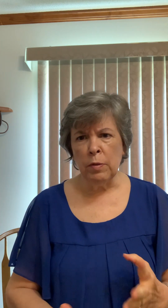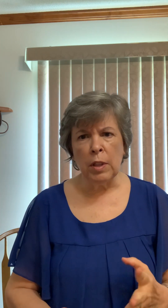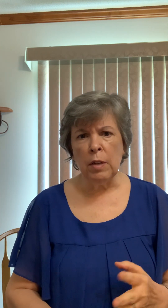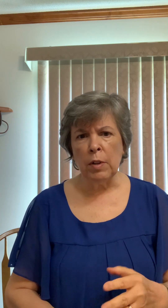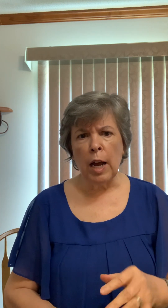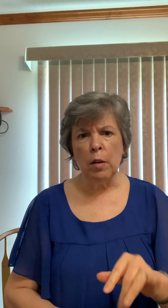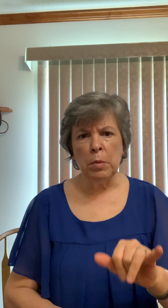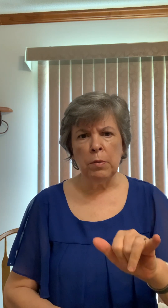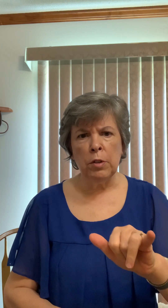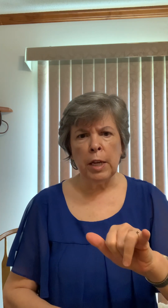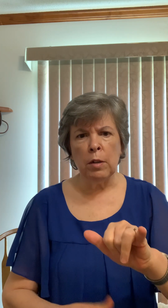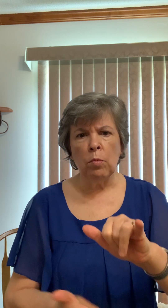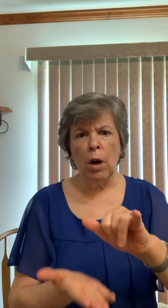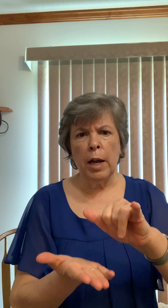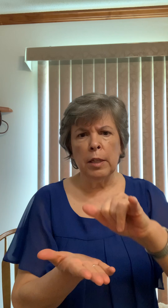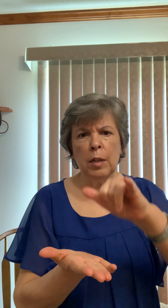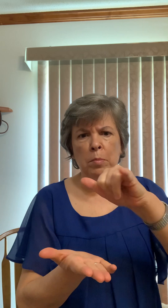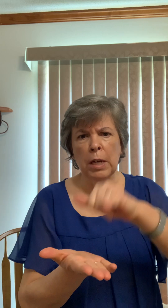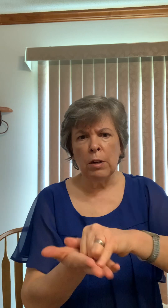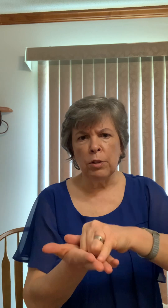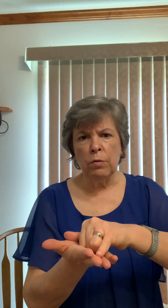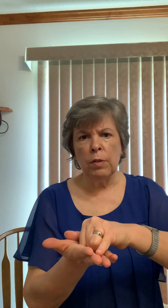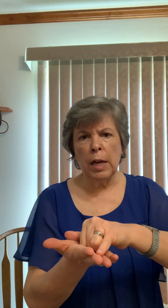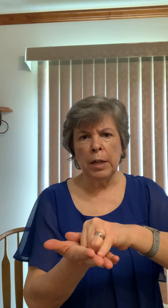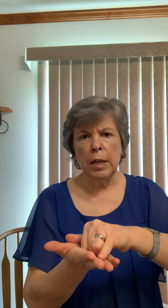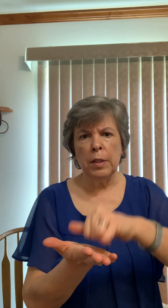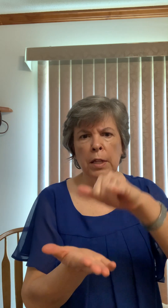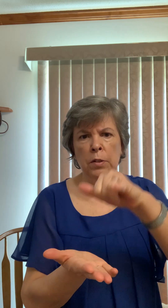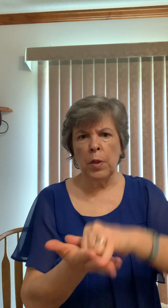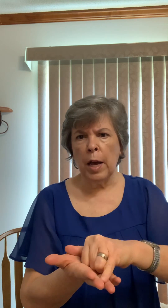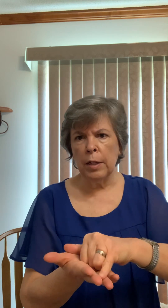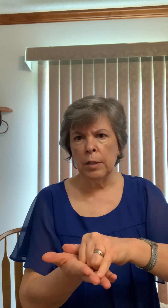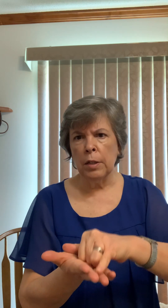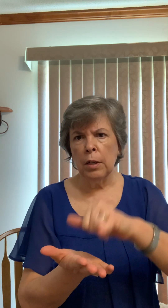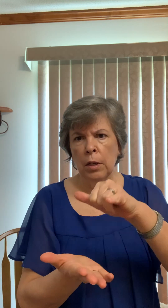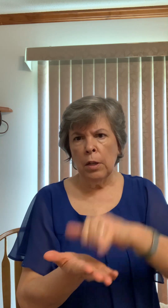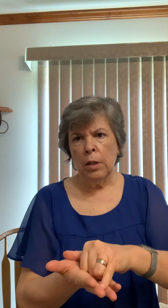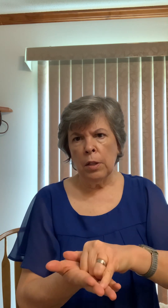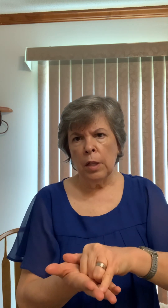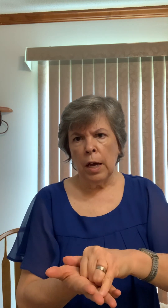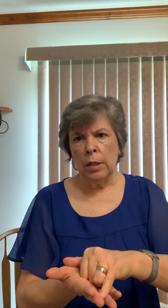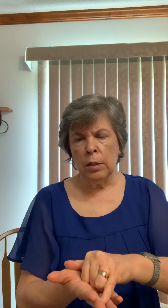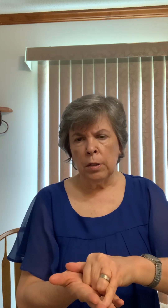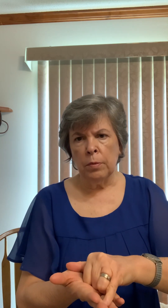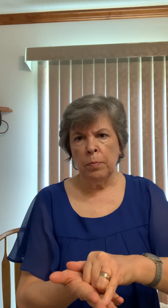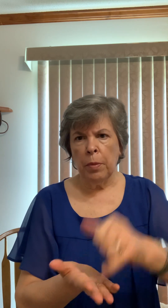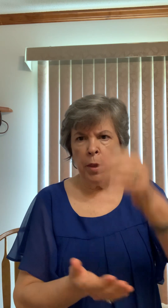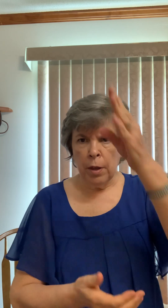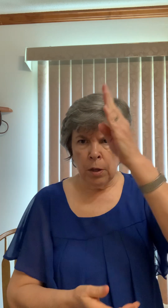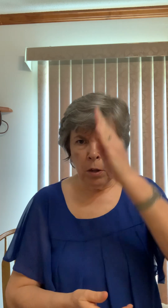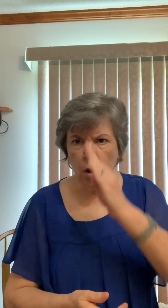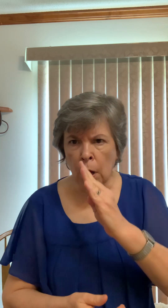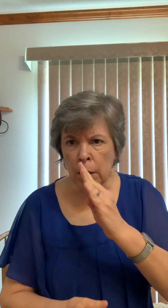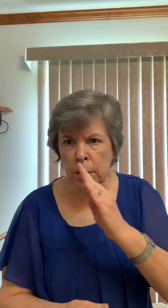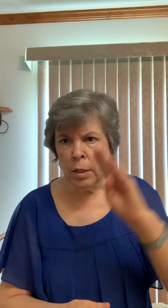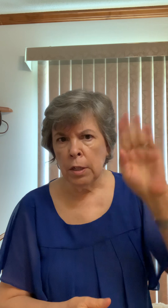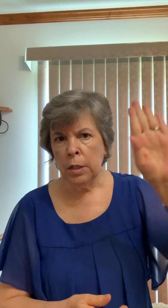leave it out, but if you take a Y and come down in your flat hand, that's that. That. God,